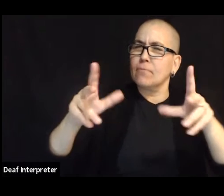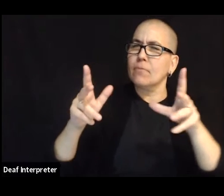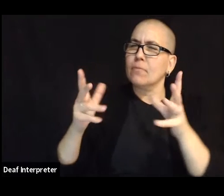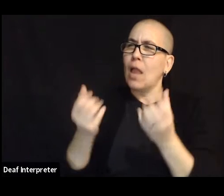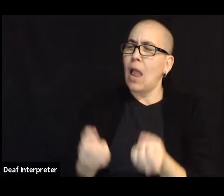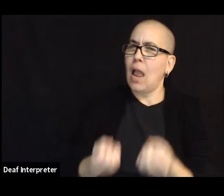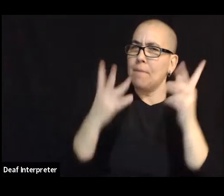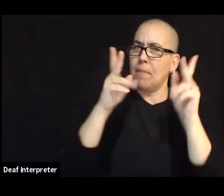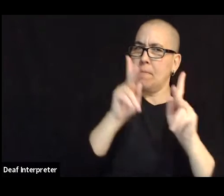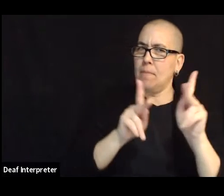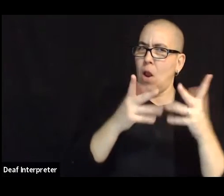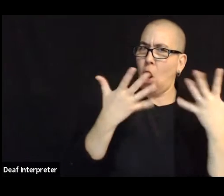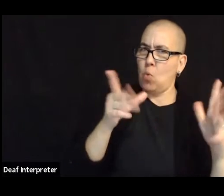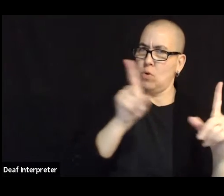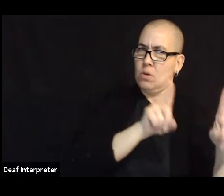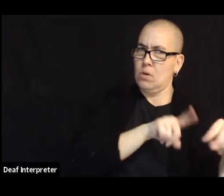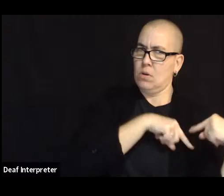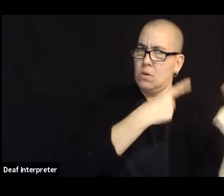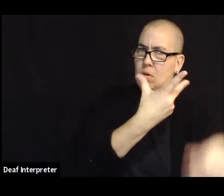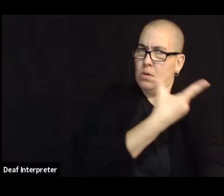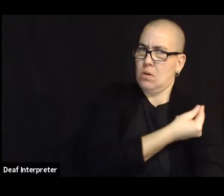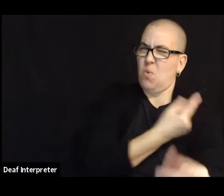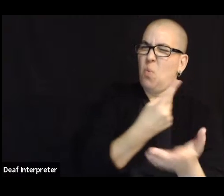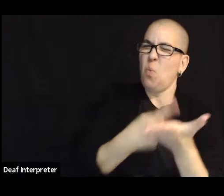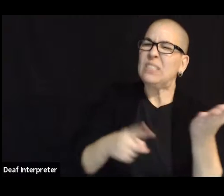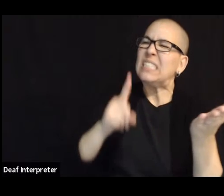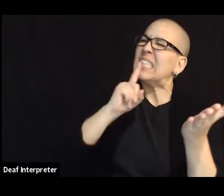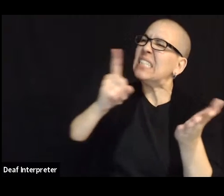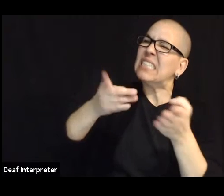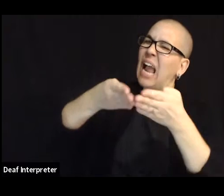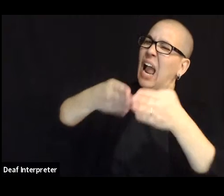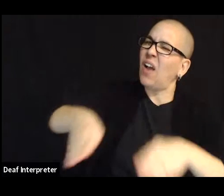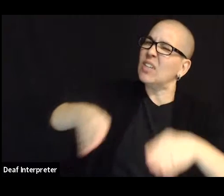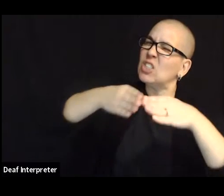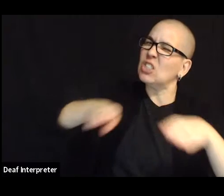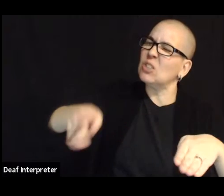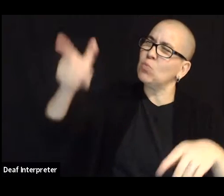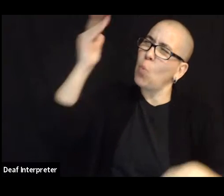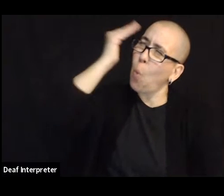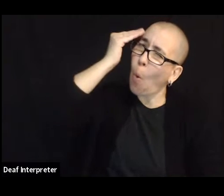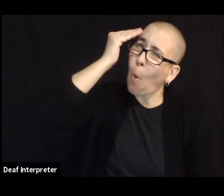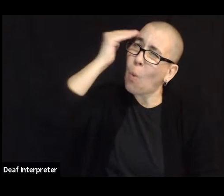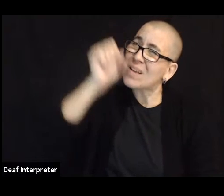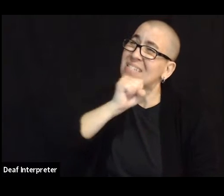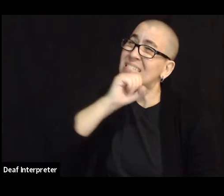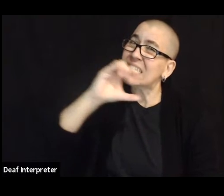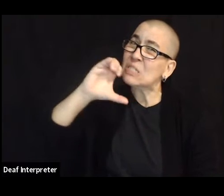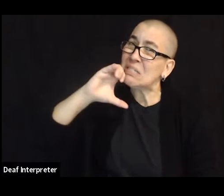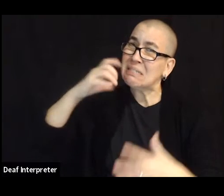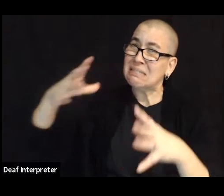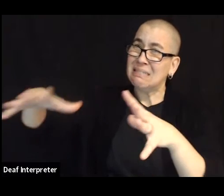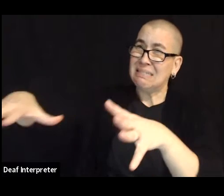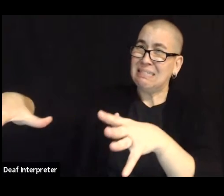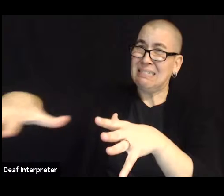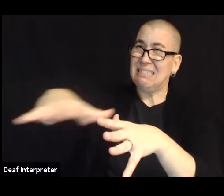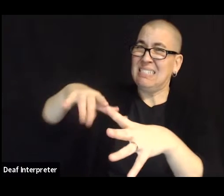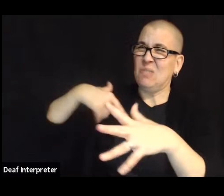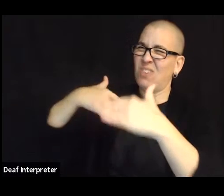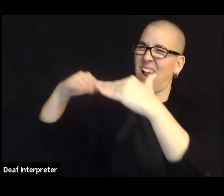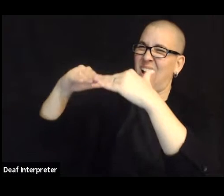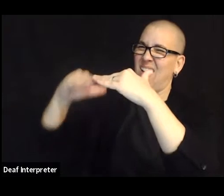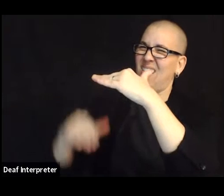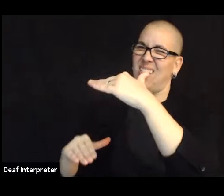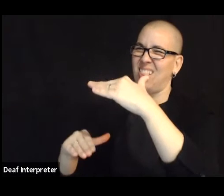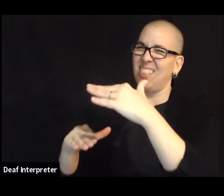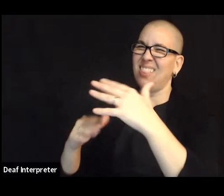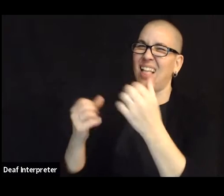They're also talking about apportioning it by our senior population, and we're a little below average as a slightly younger state. I'm just wondering if you're concerned if they're going to